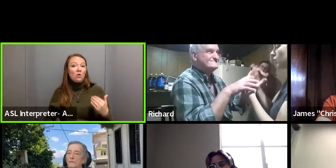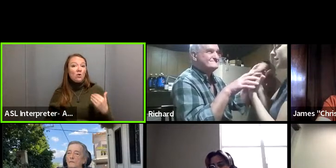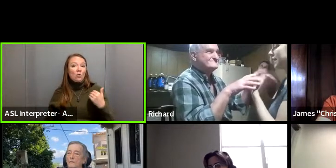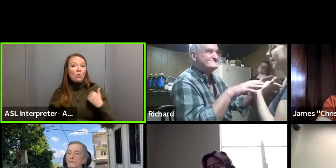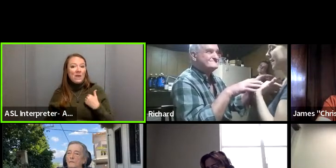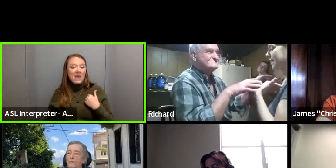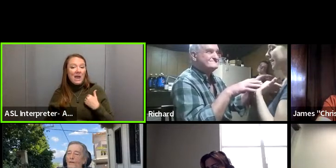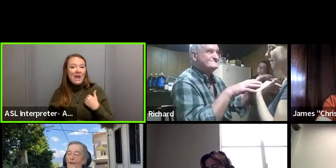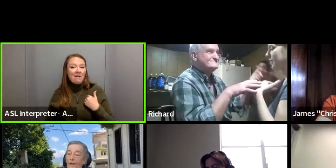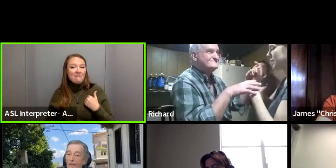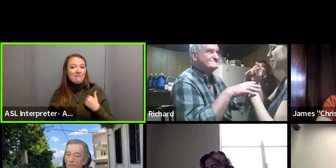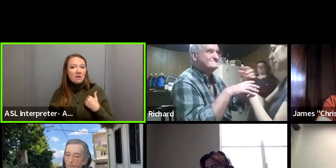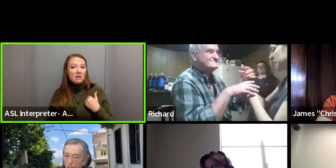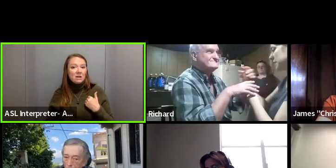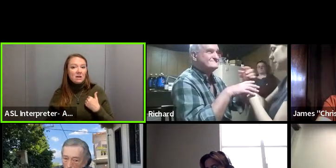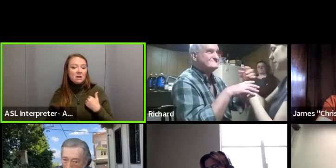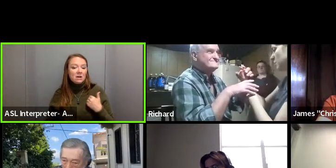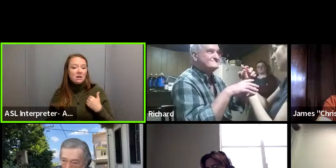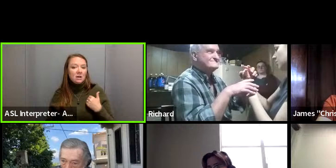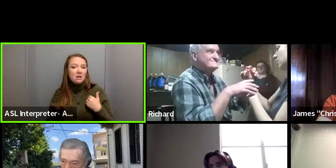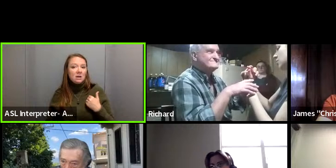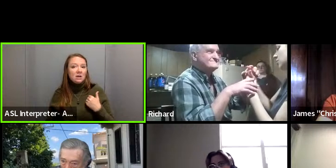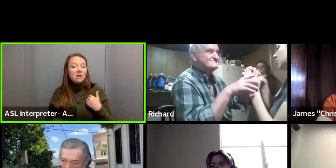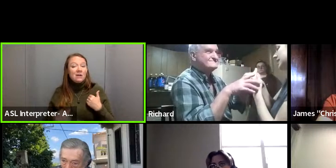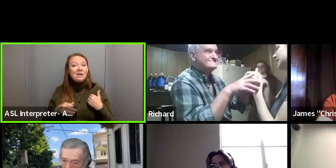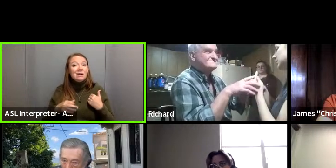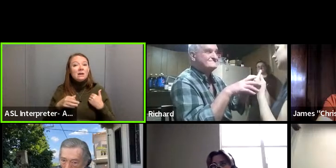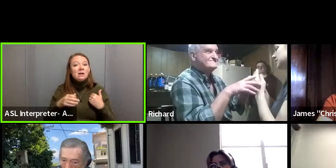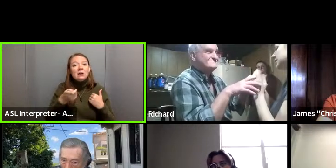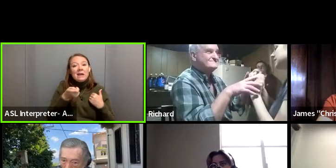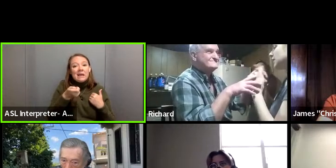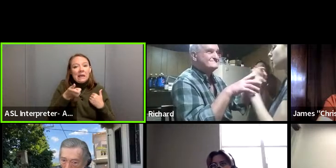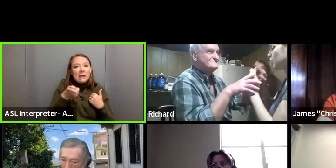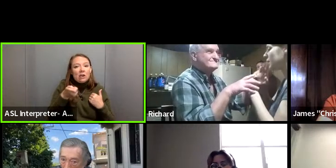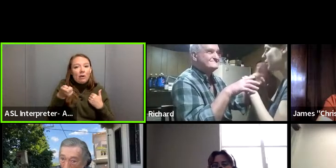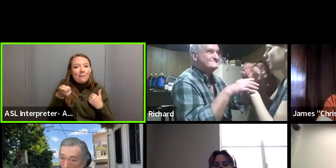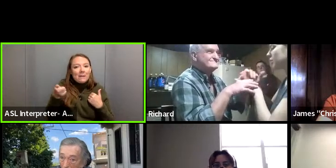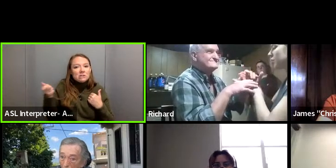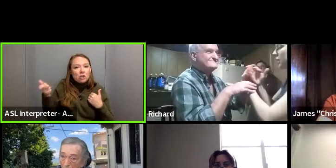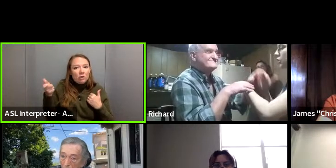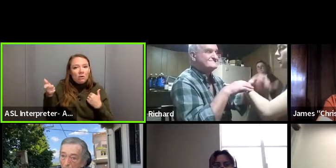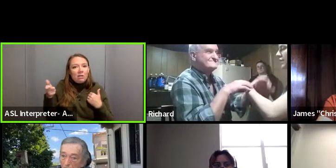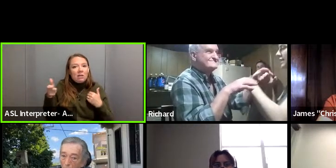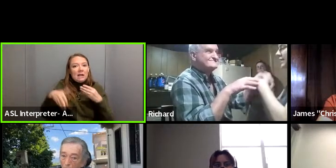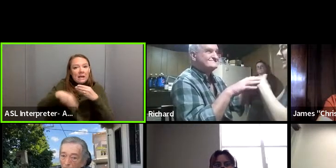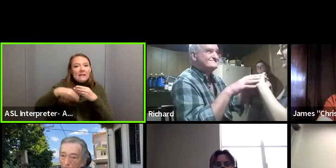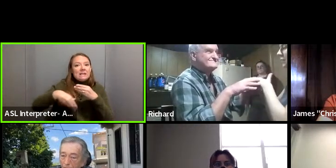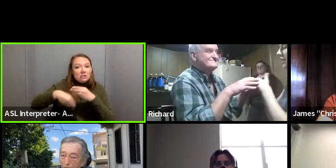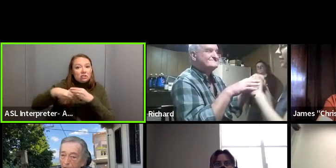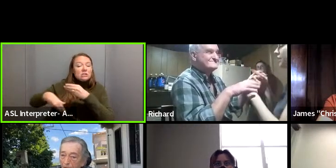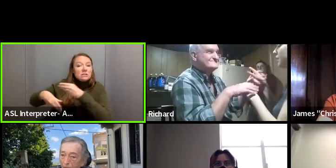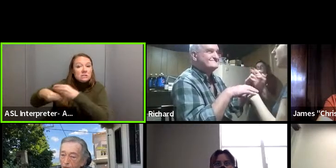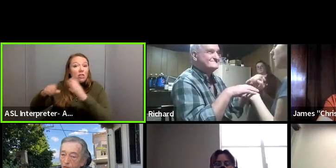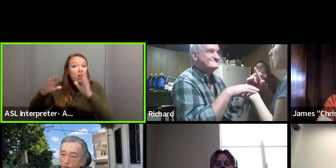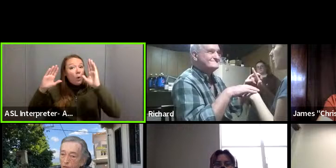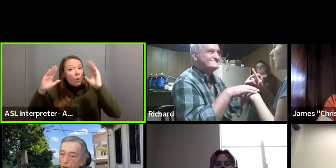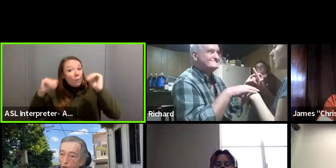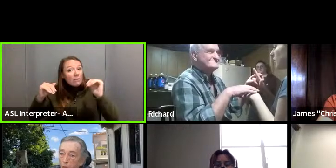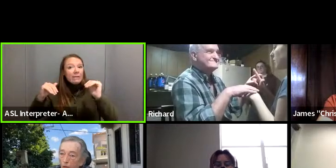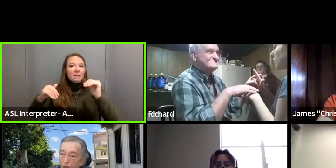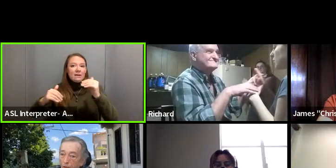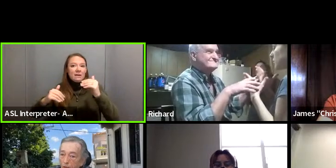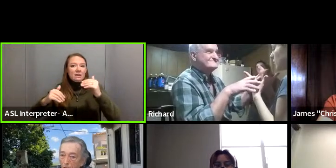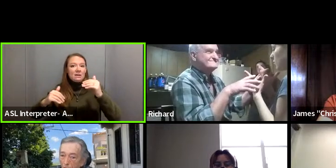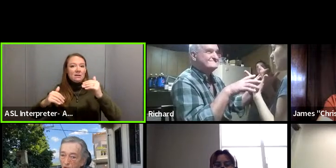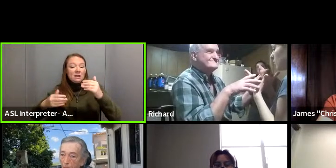of incremental additions that hopefully do increase the accessibility. So given that there's